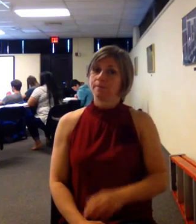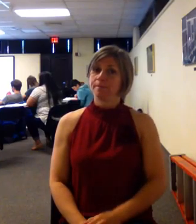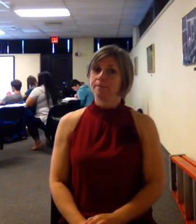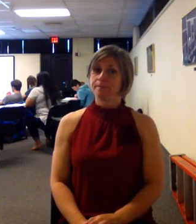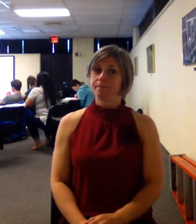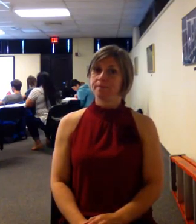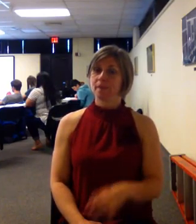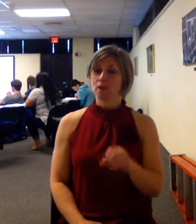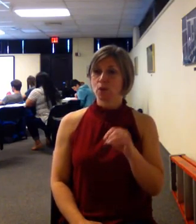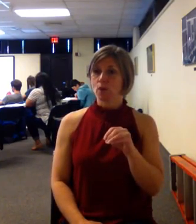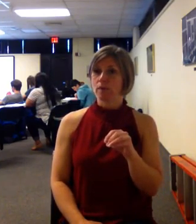So it'd be the weighted average.